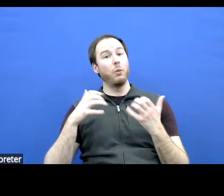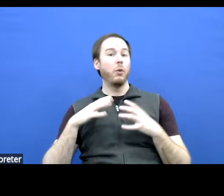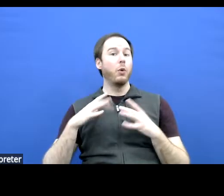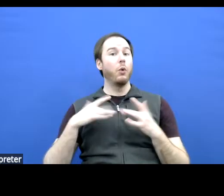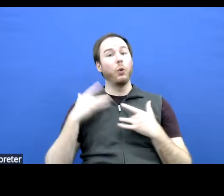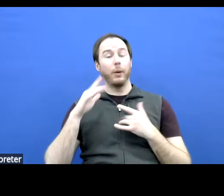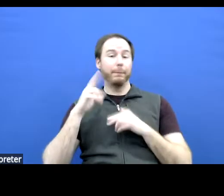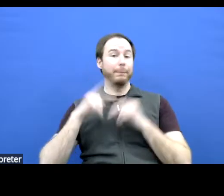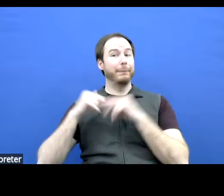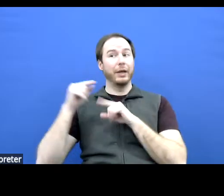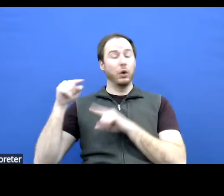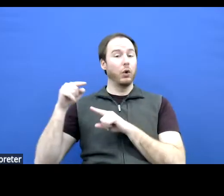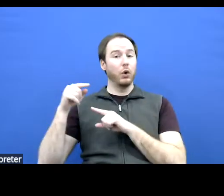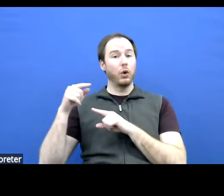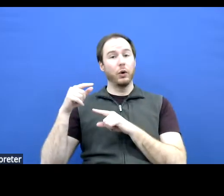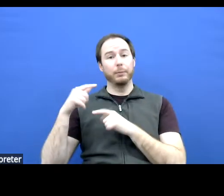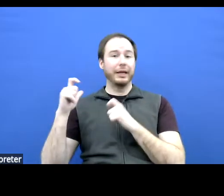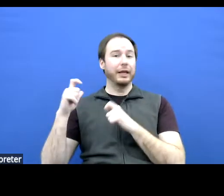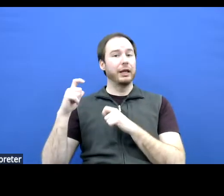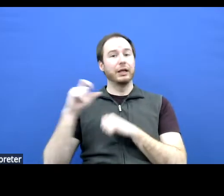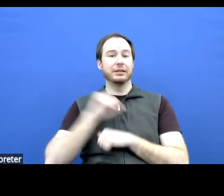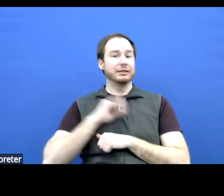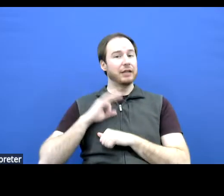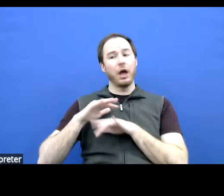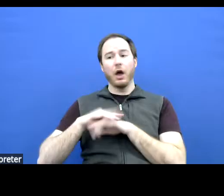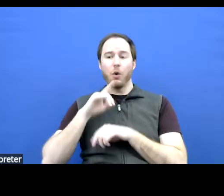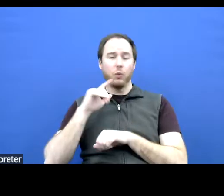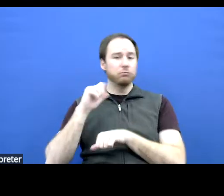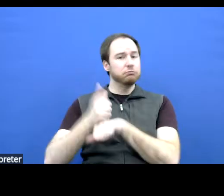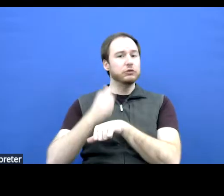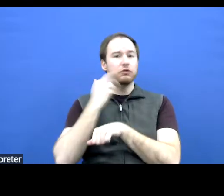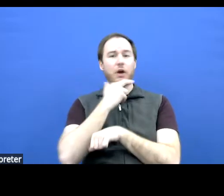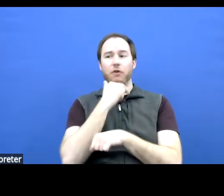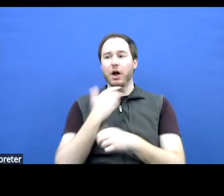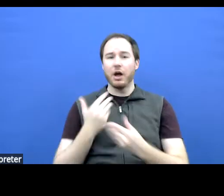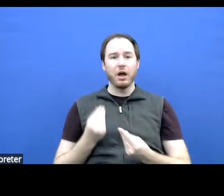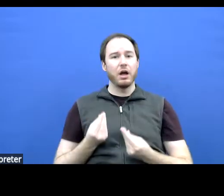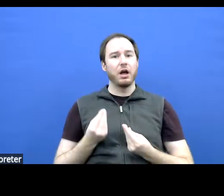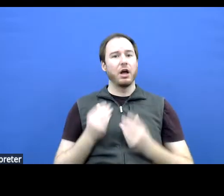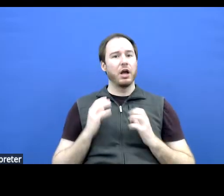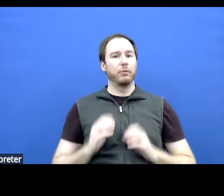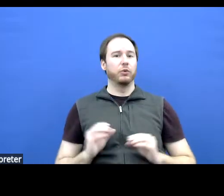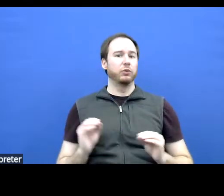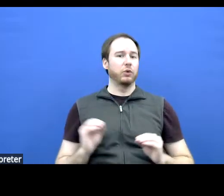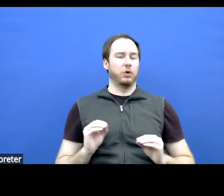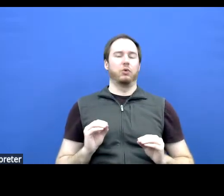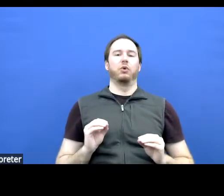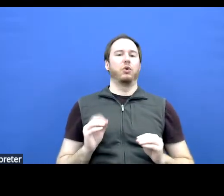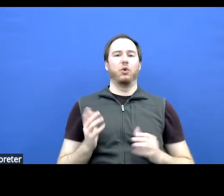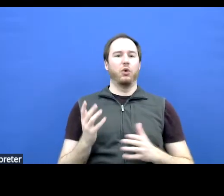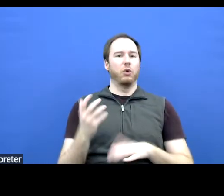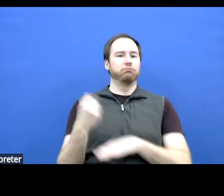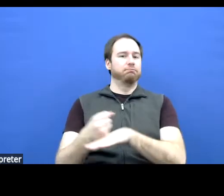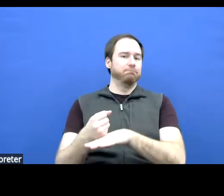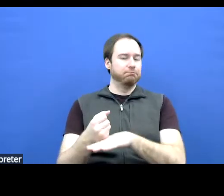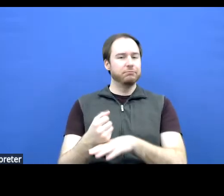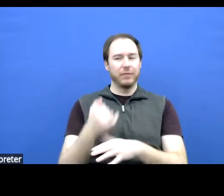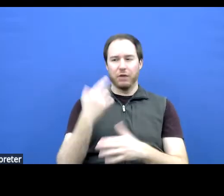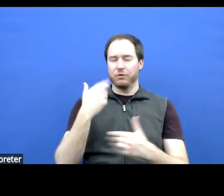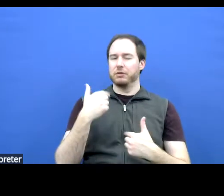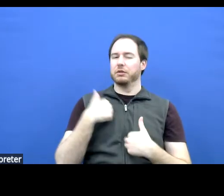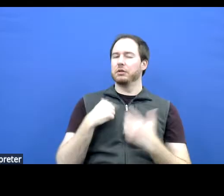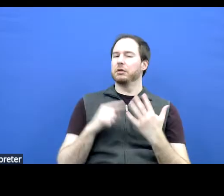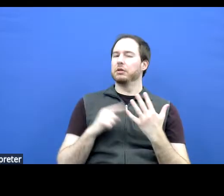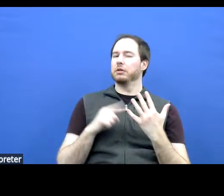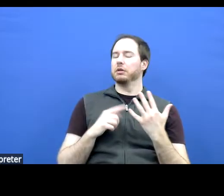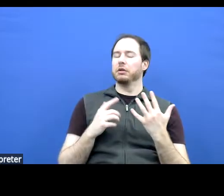that many people would have access to them, and it didn't happen. That's why it brings us up that we were